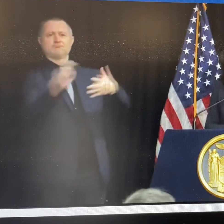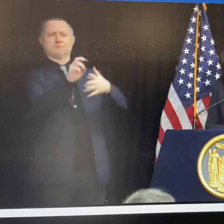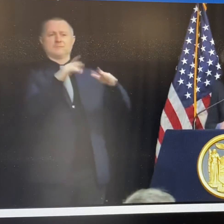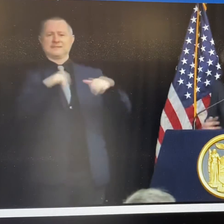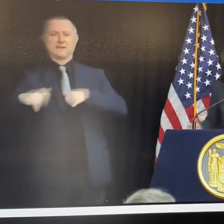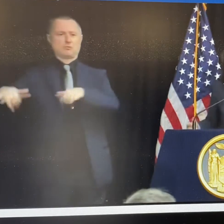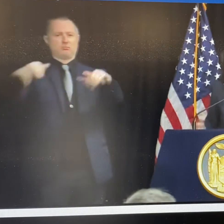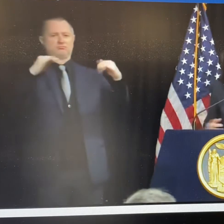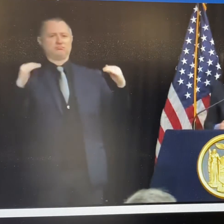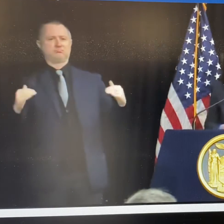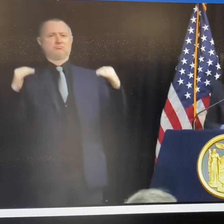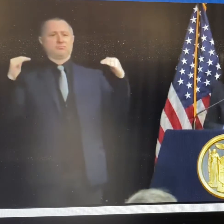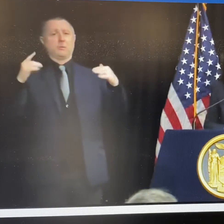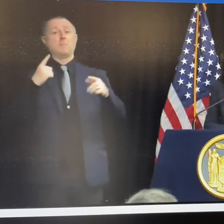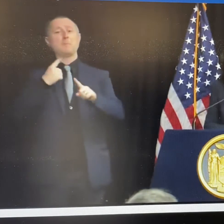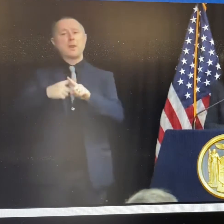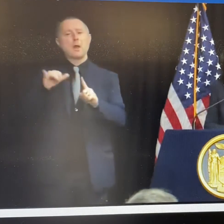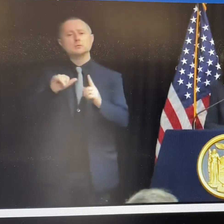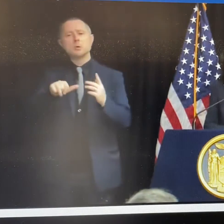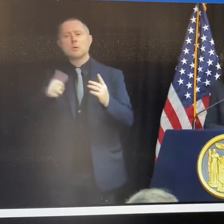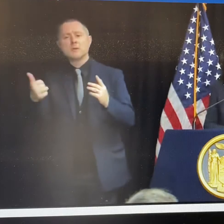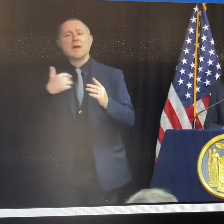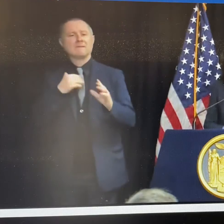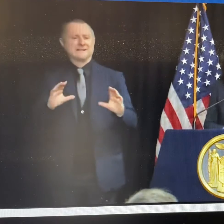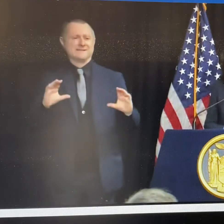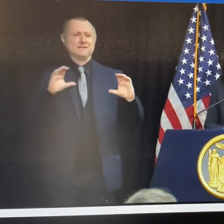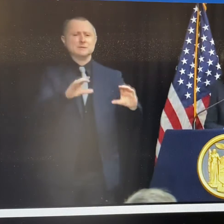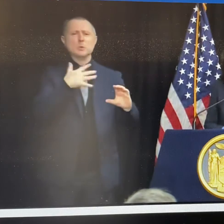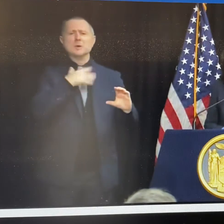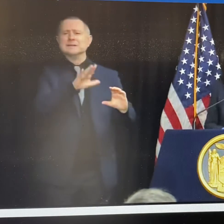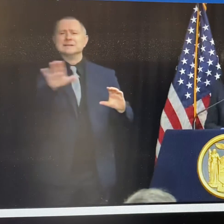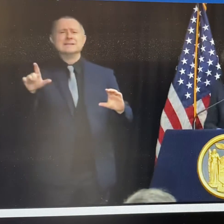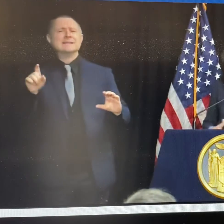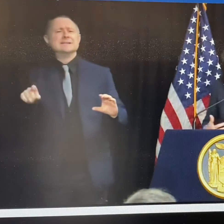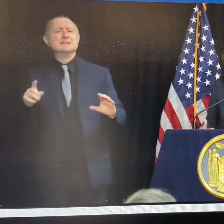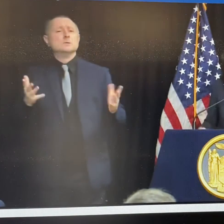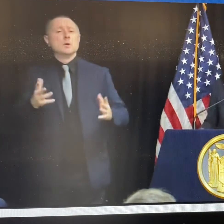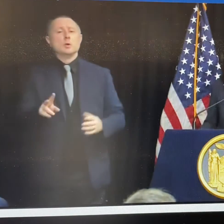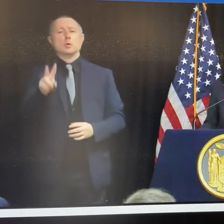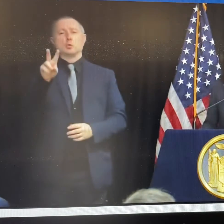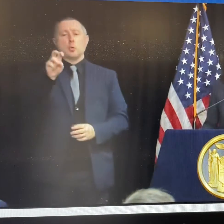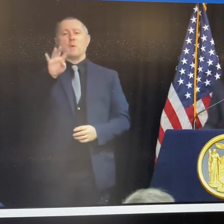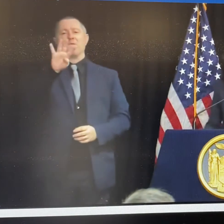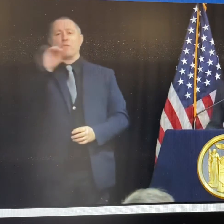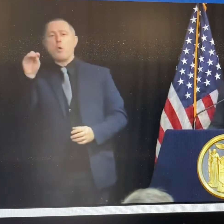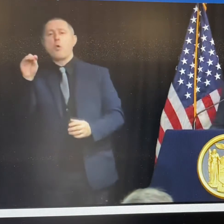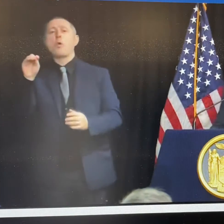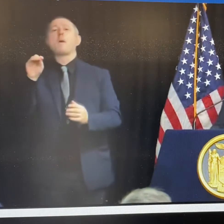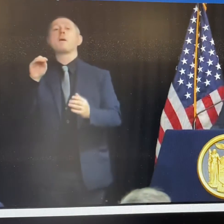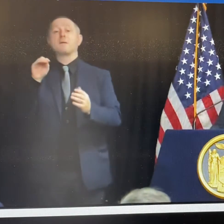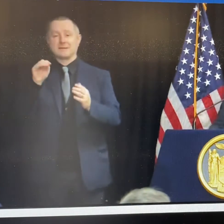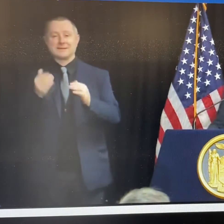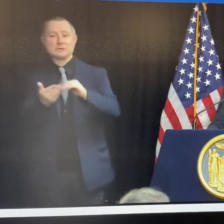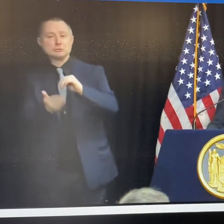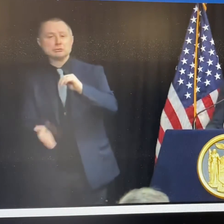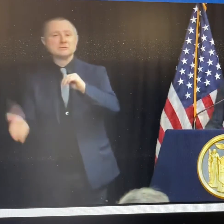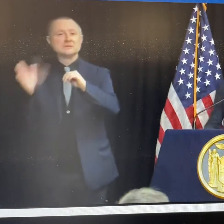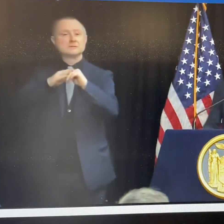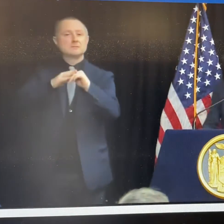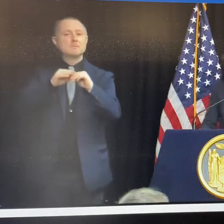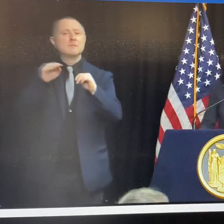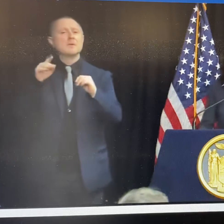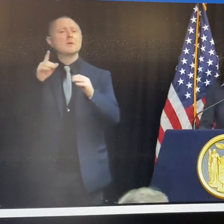also, we've made other investments in high need areas, $240 million increase in investing in schools for children